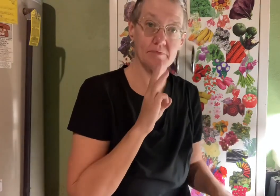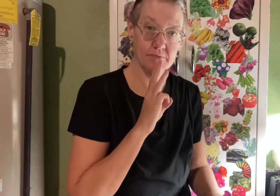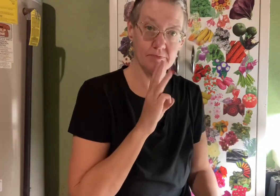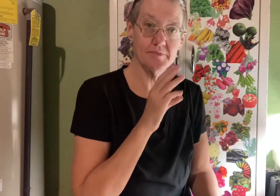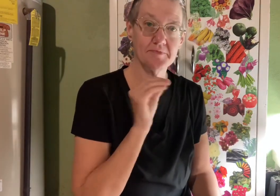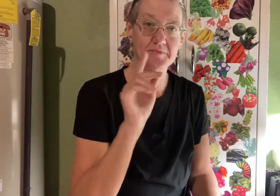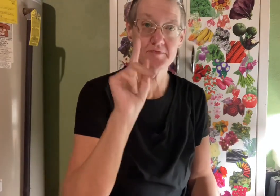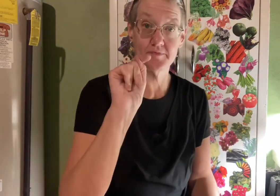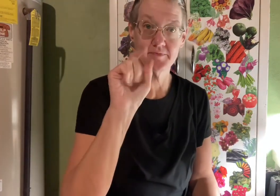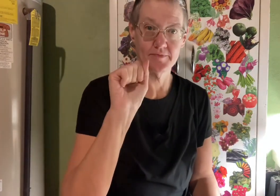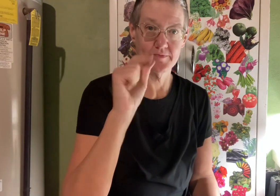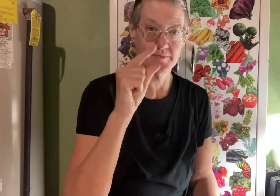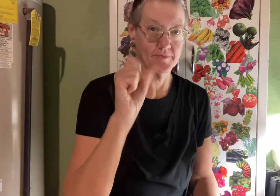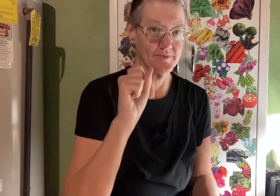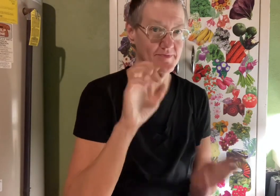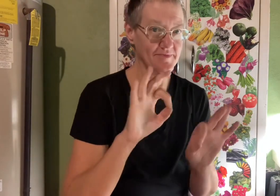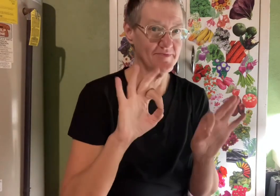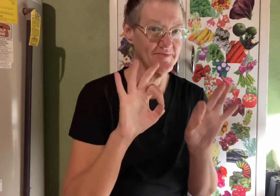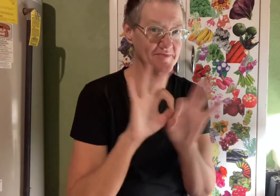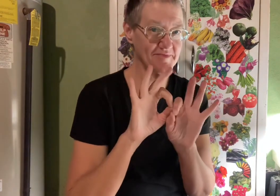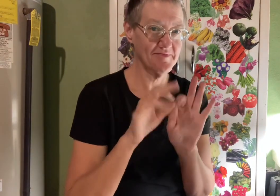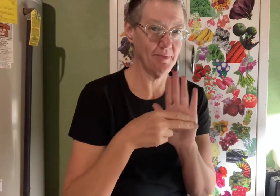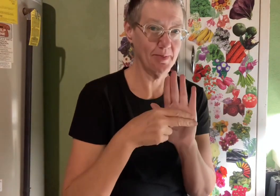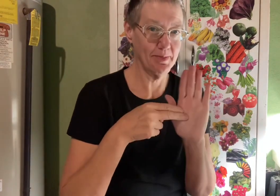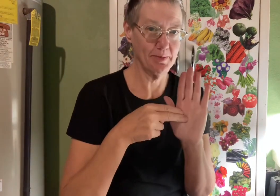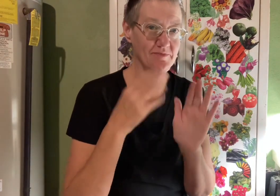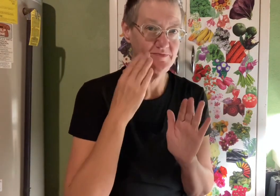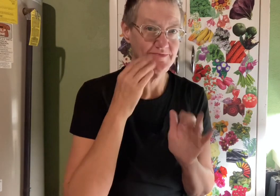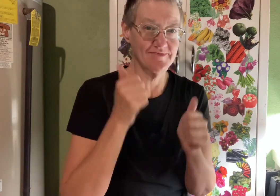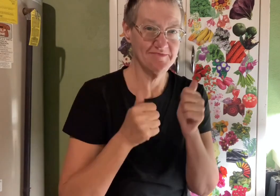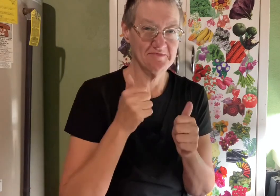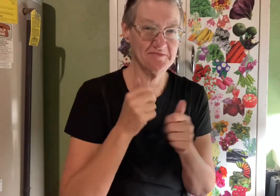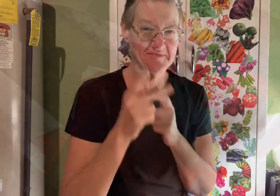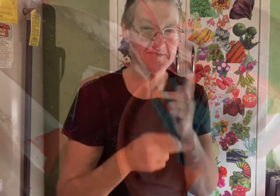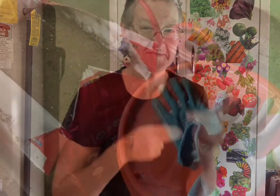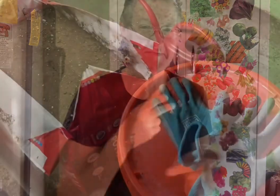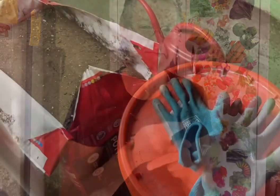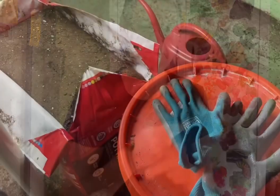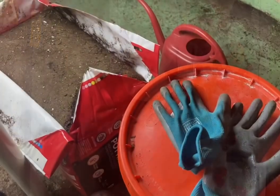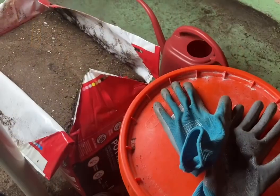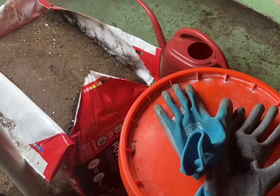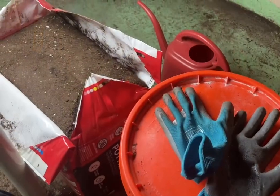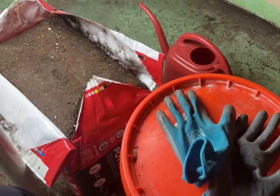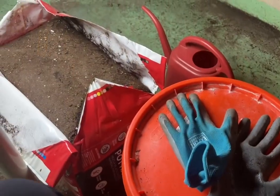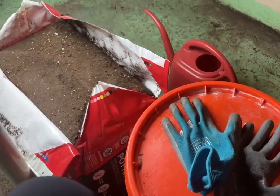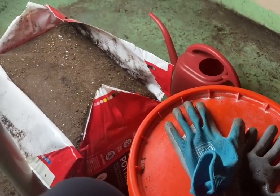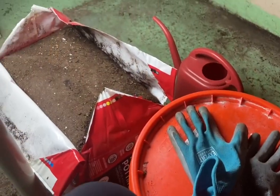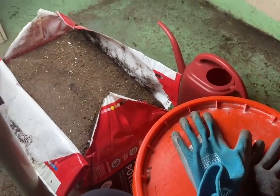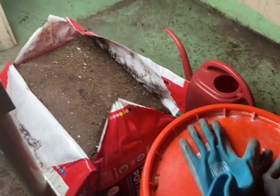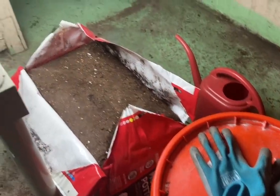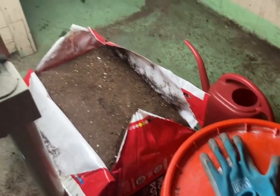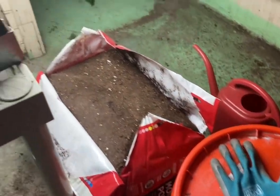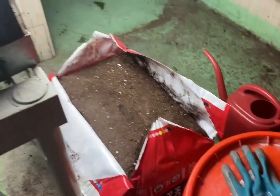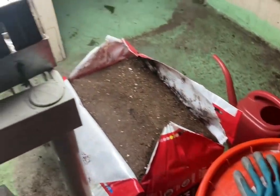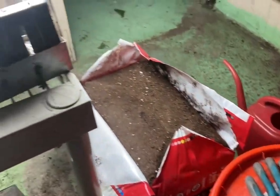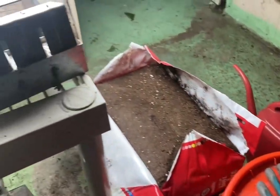me. Yeah, we have the water and we have the tags. Labeling those, that's important so we know what kind.